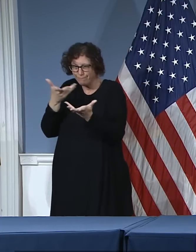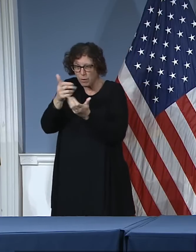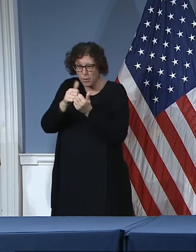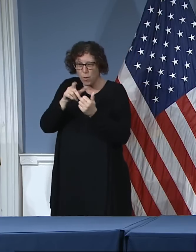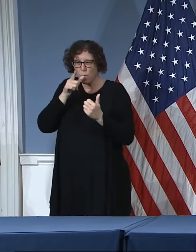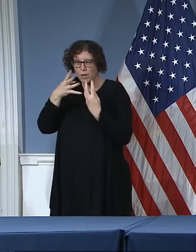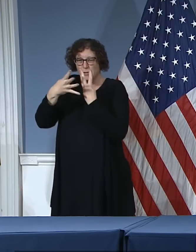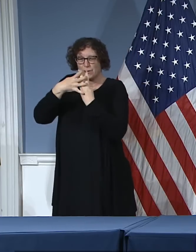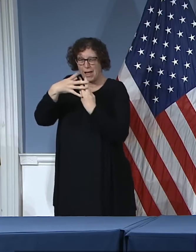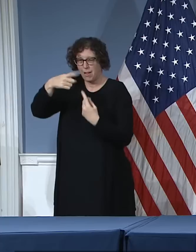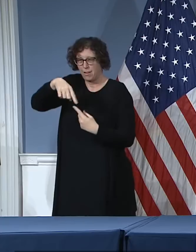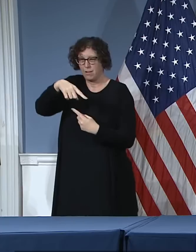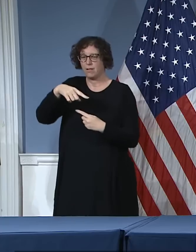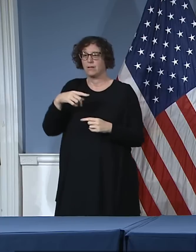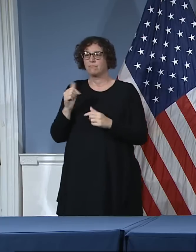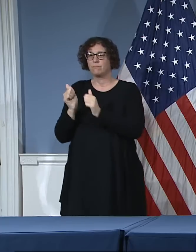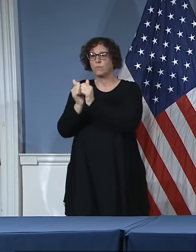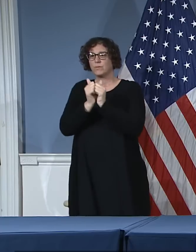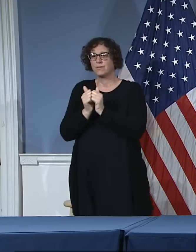But